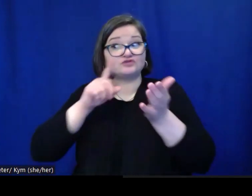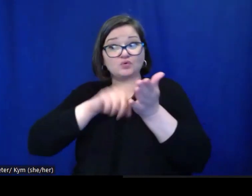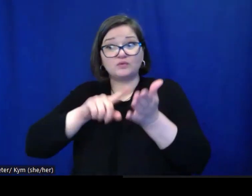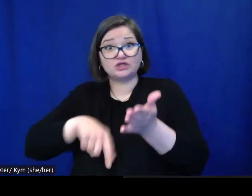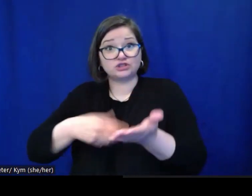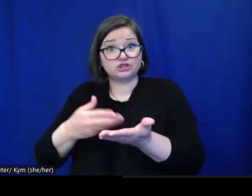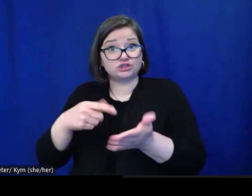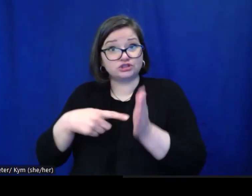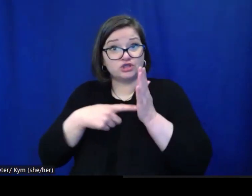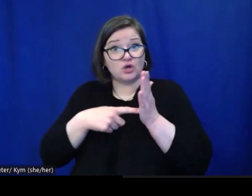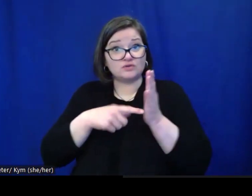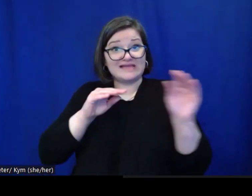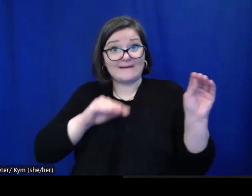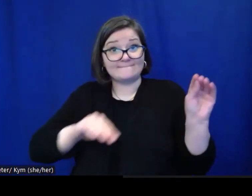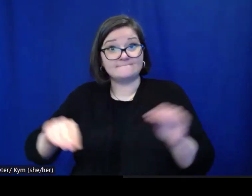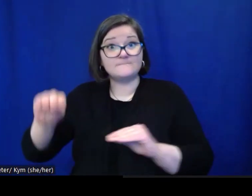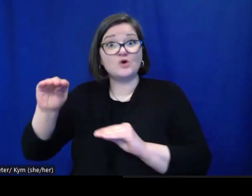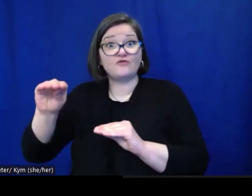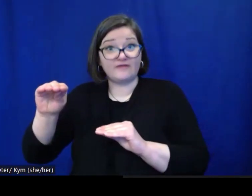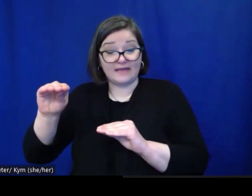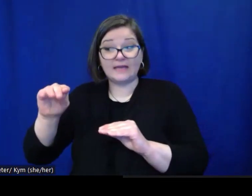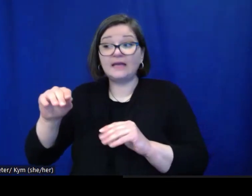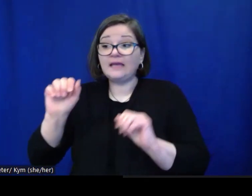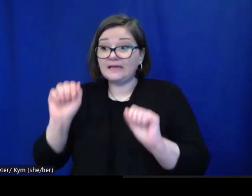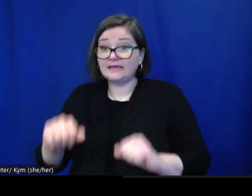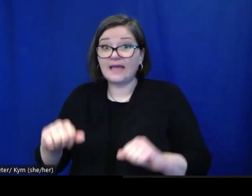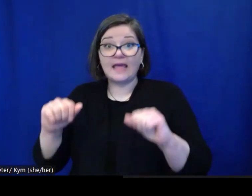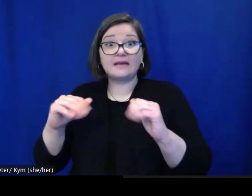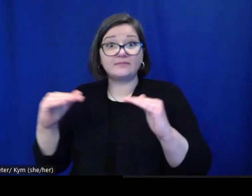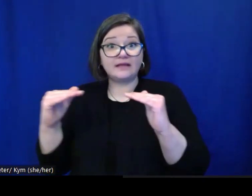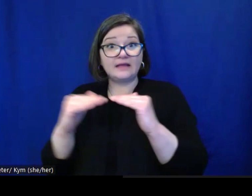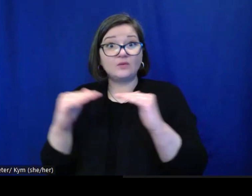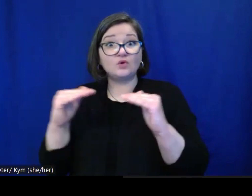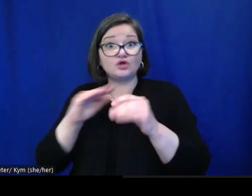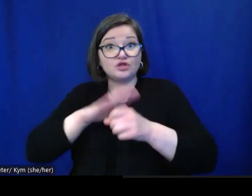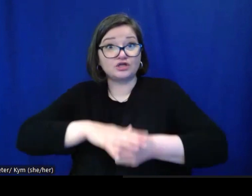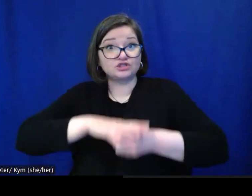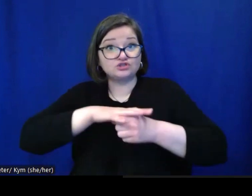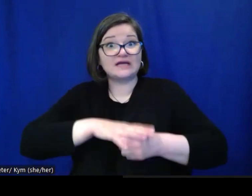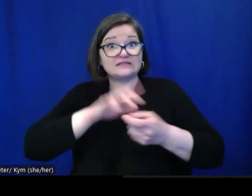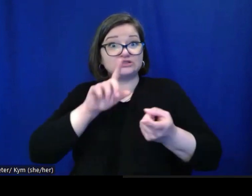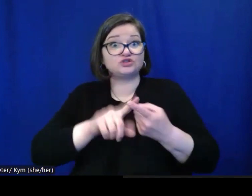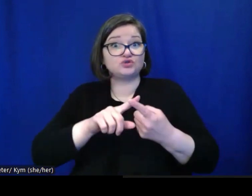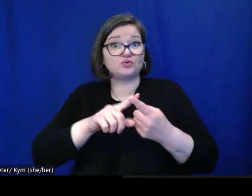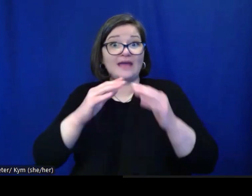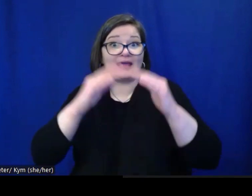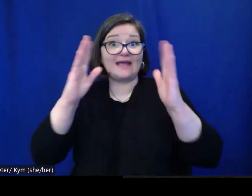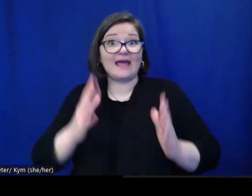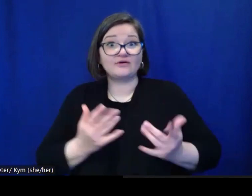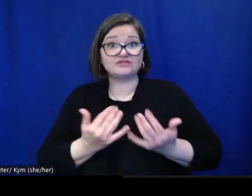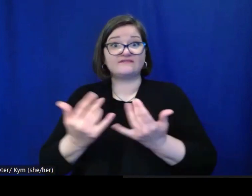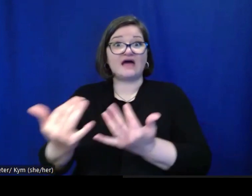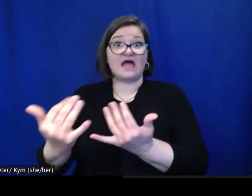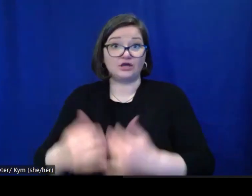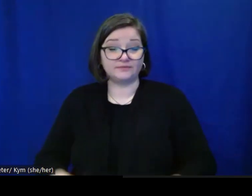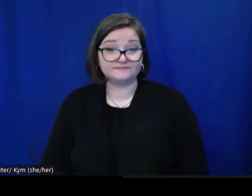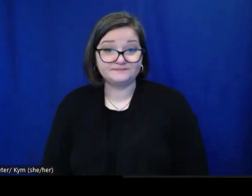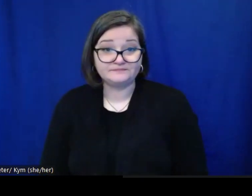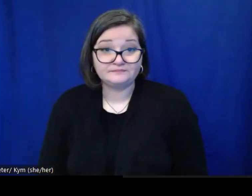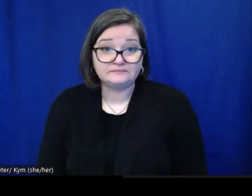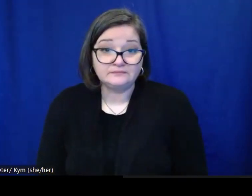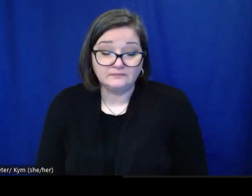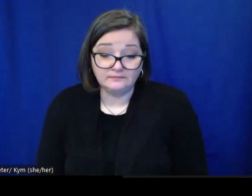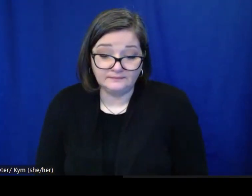that moving could actually be equated stress-wise to a house fire, right?